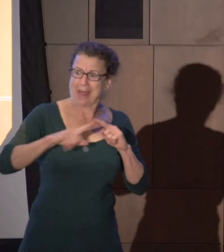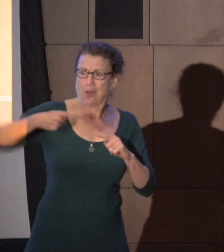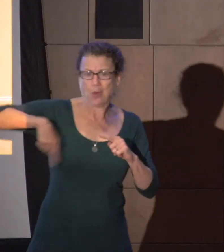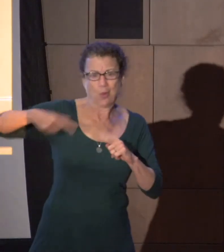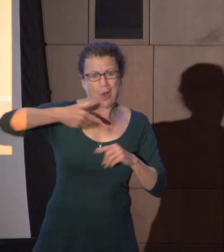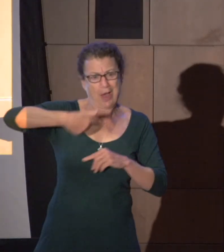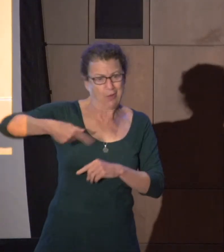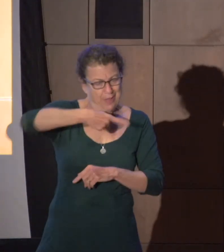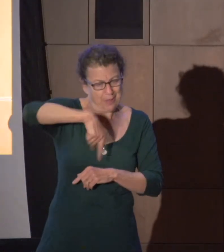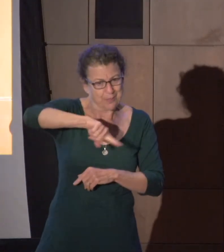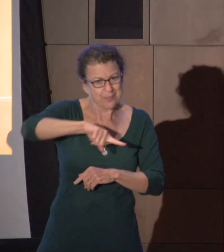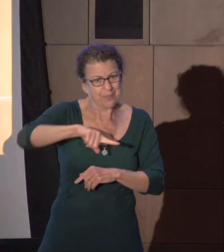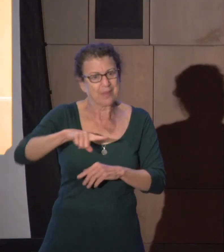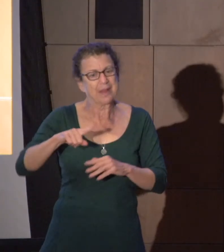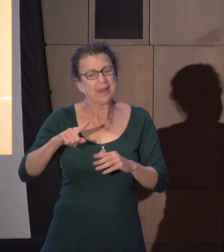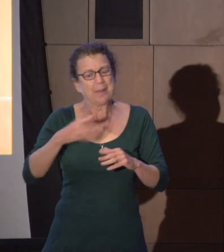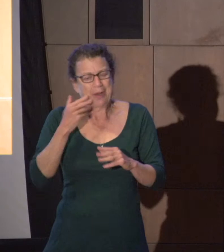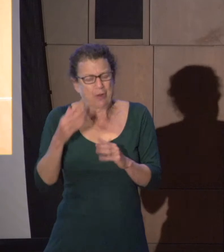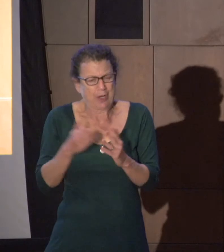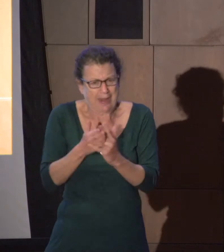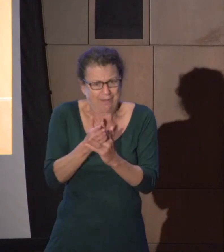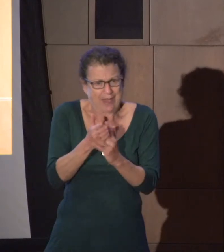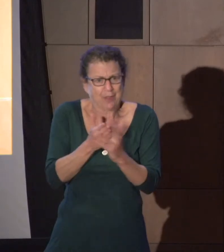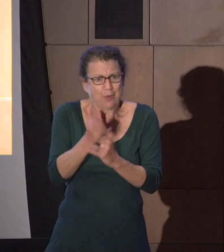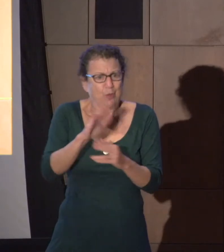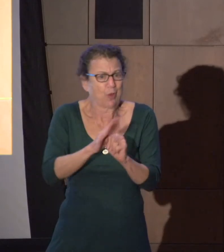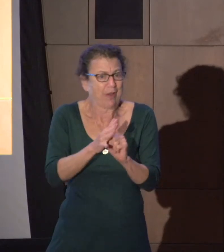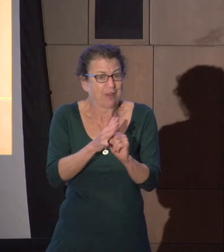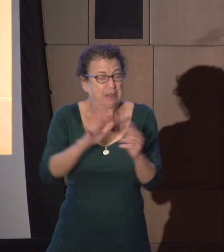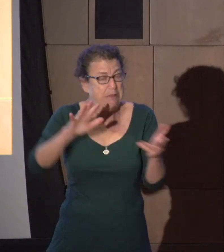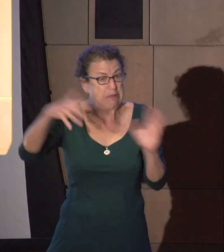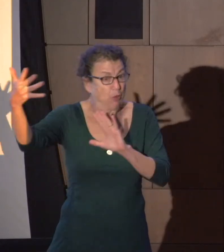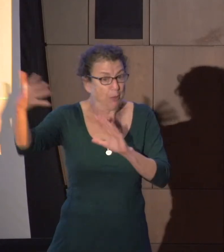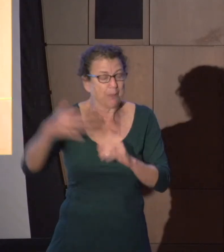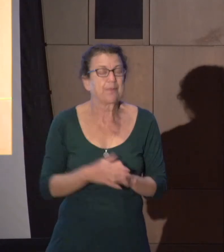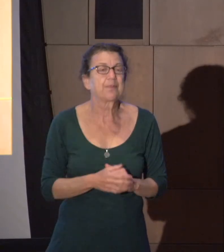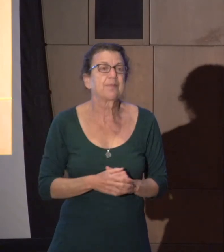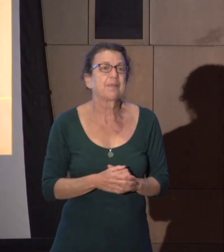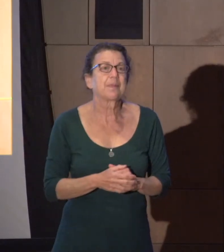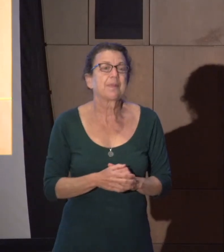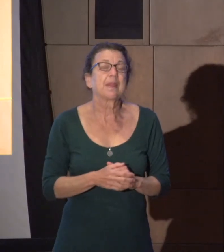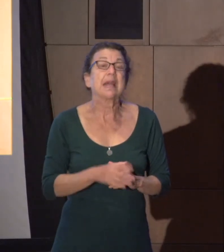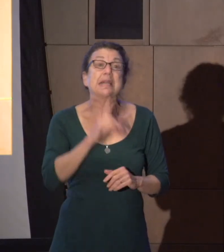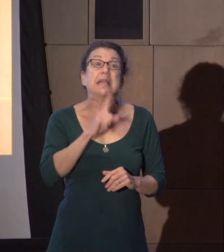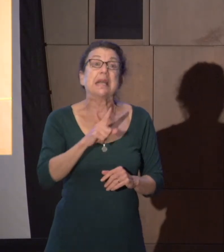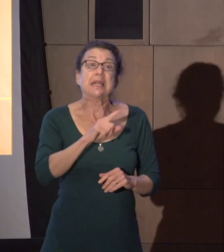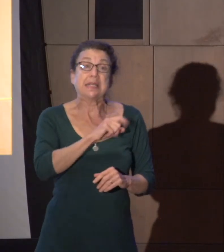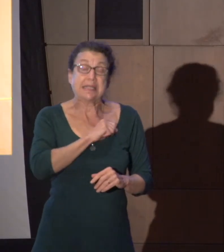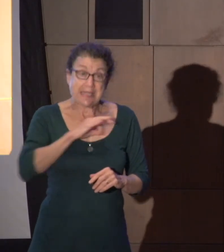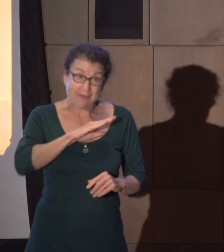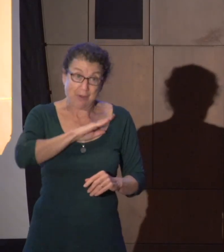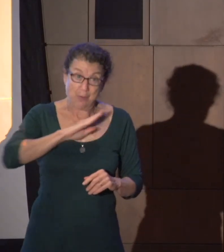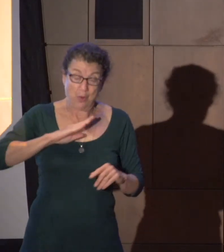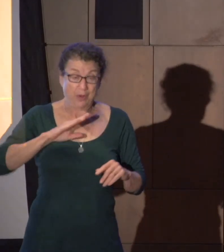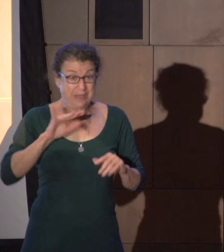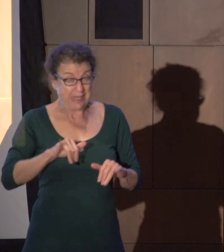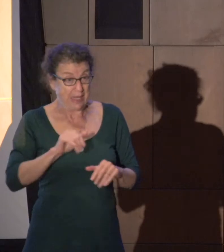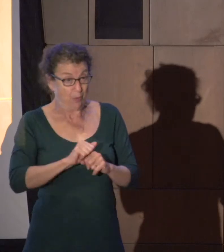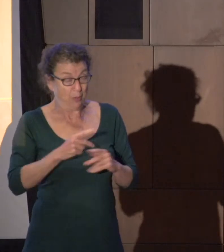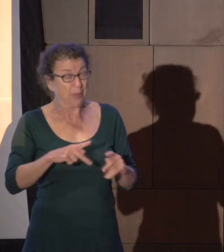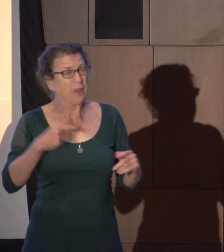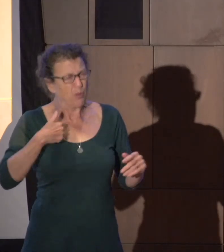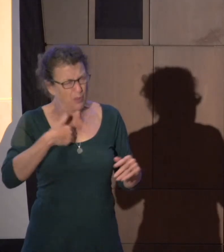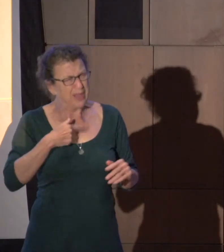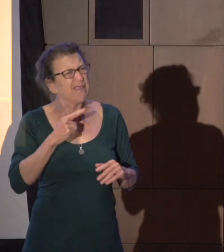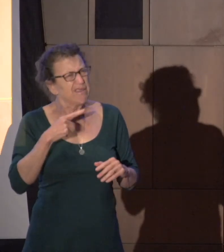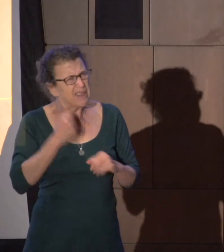who employ them to better navigate the COVID-19 storm. Indeed, the staff and board of Stay Work Play New Hampshire spent